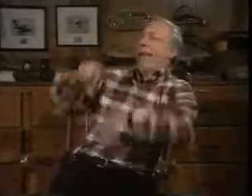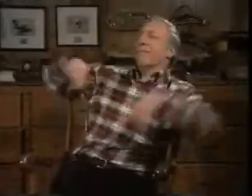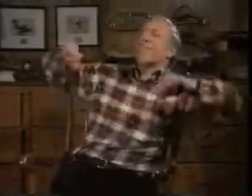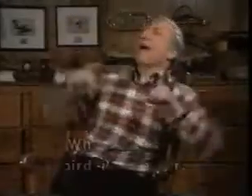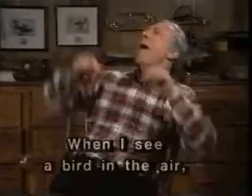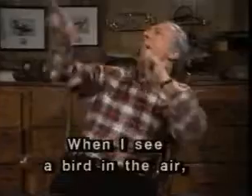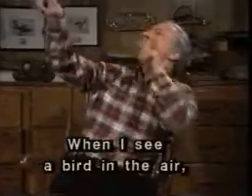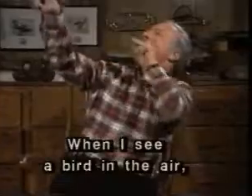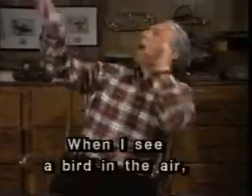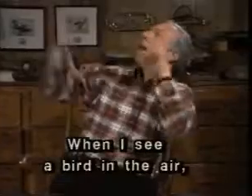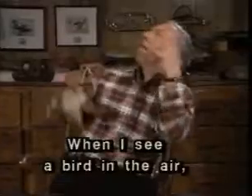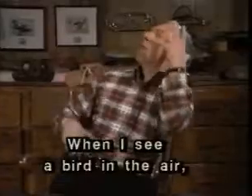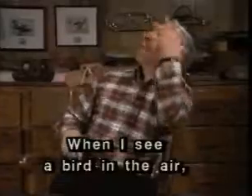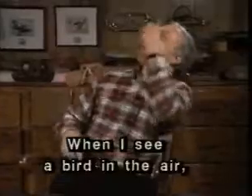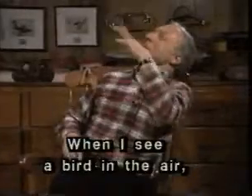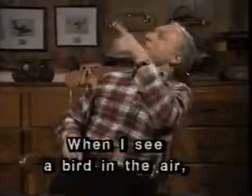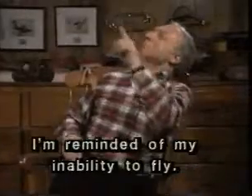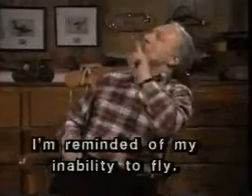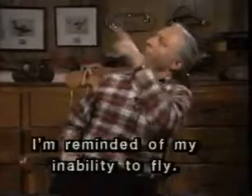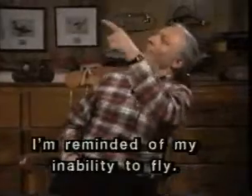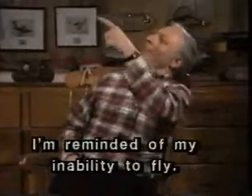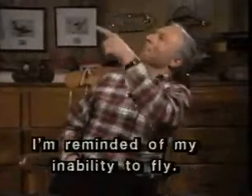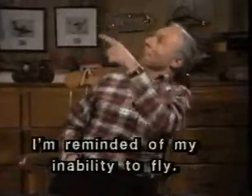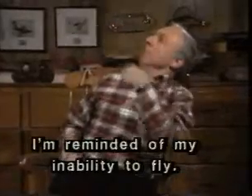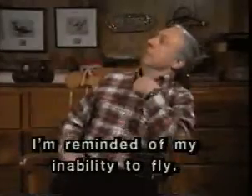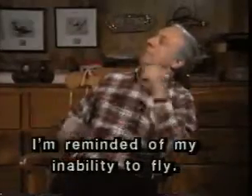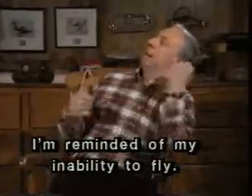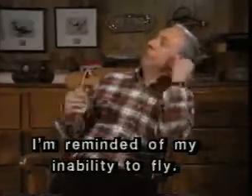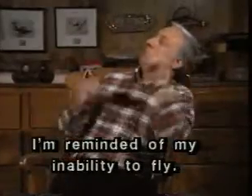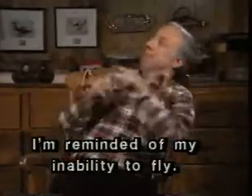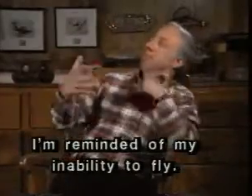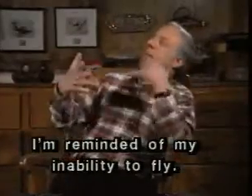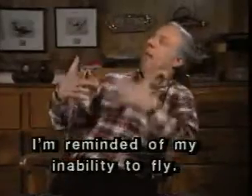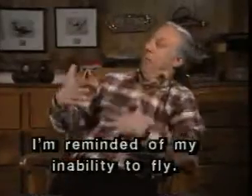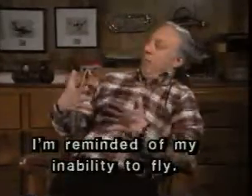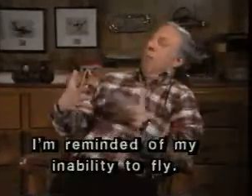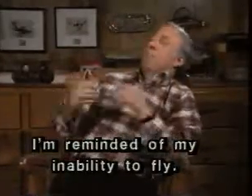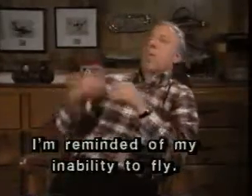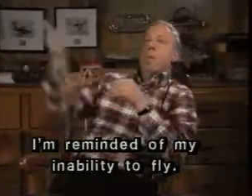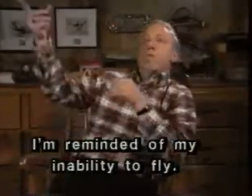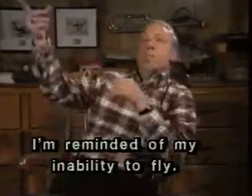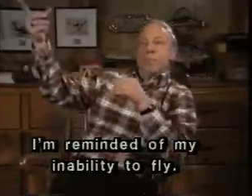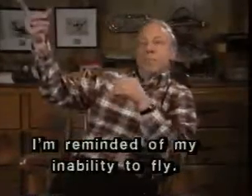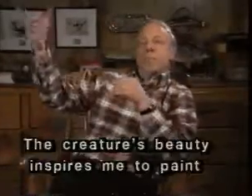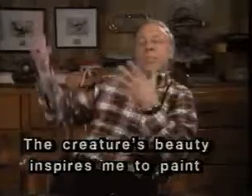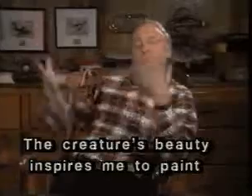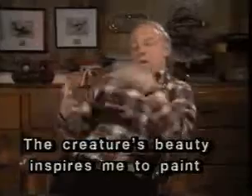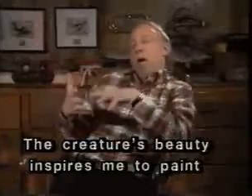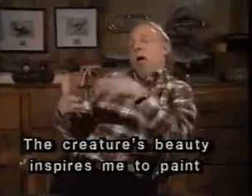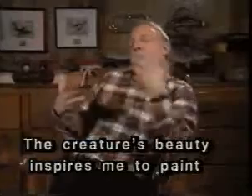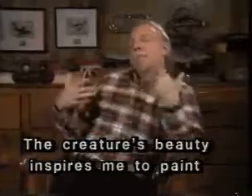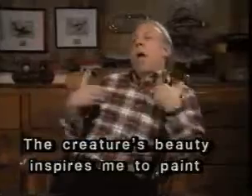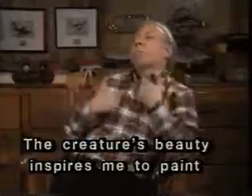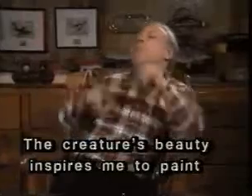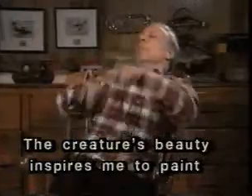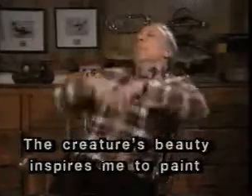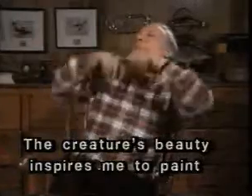When I see a bird in the air, I'm reminded of my inability to fly. The creature's beauty inspires me to paint